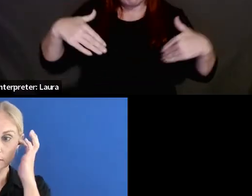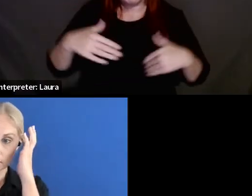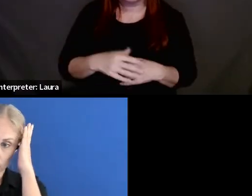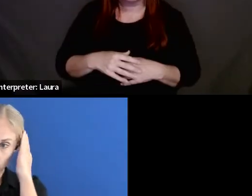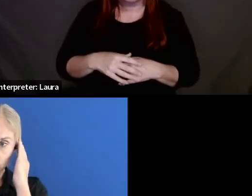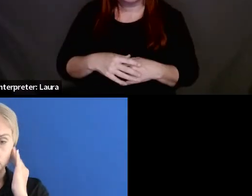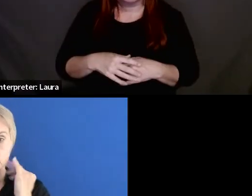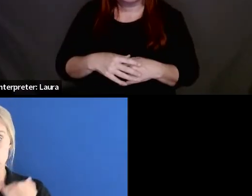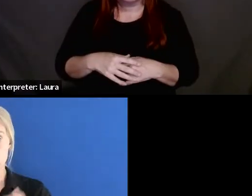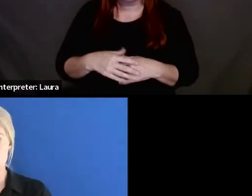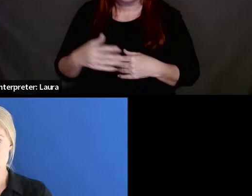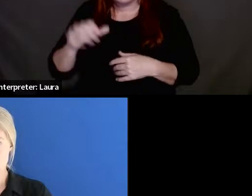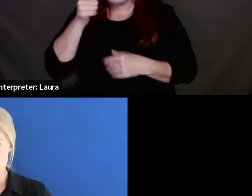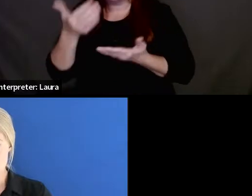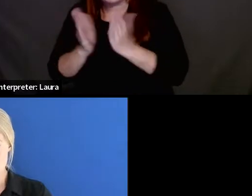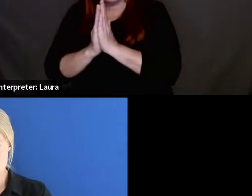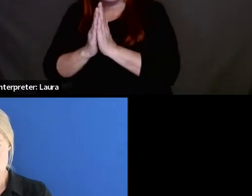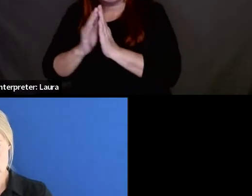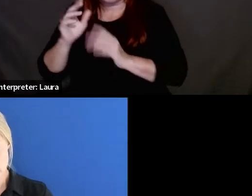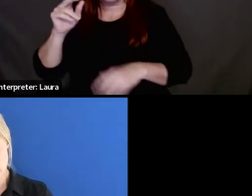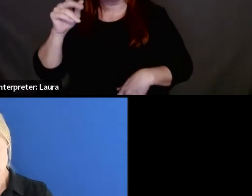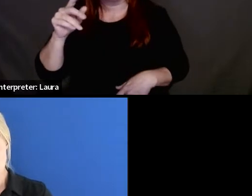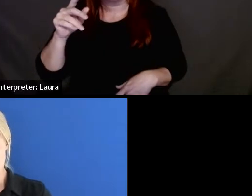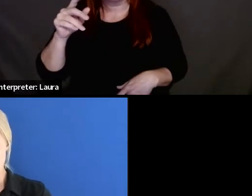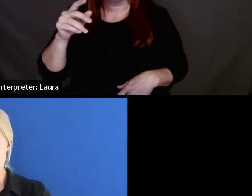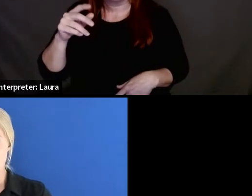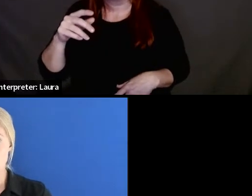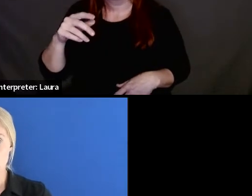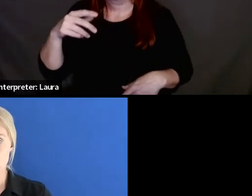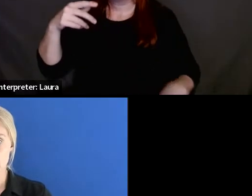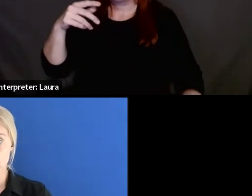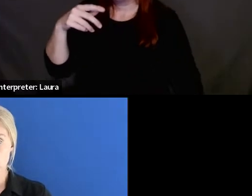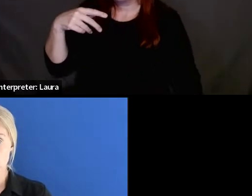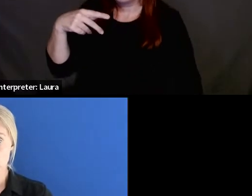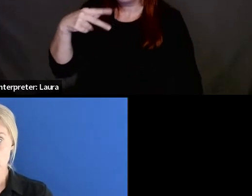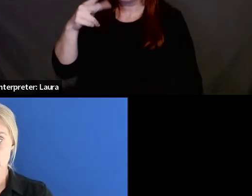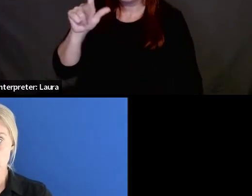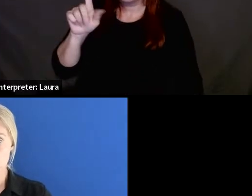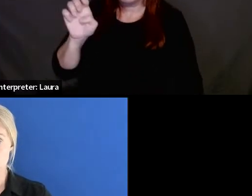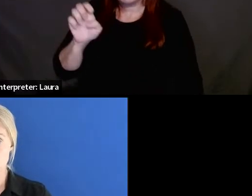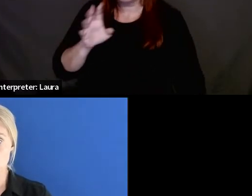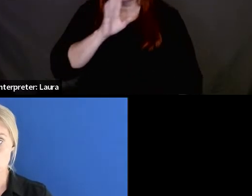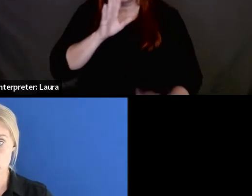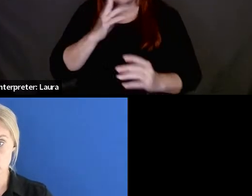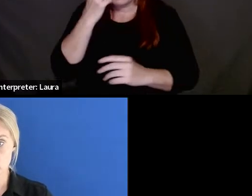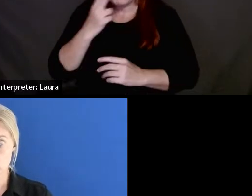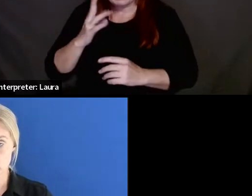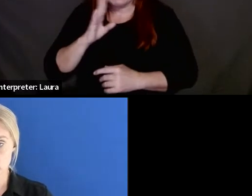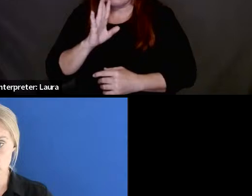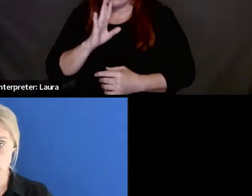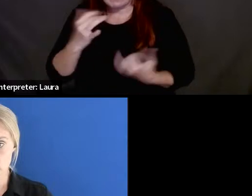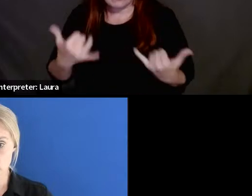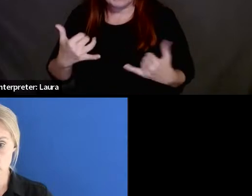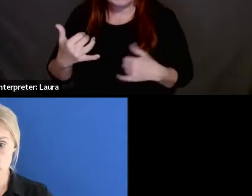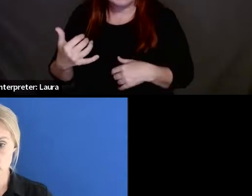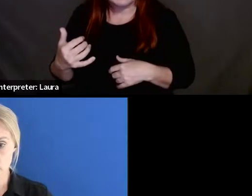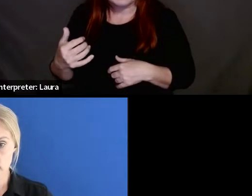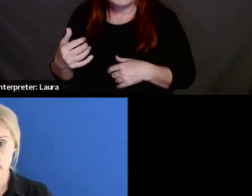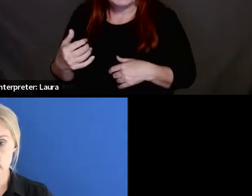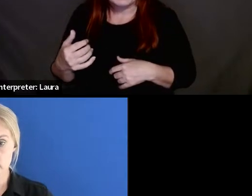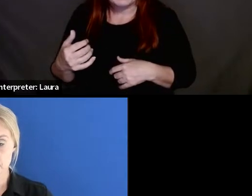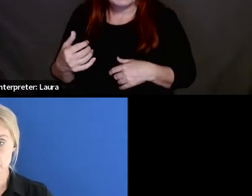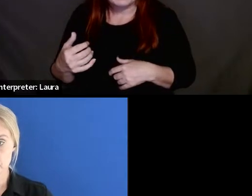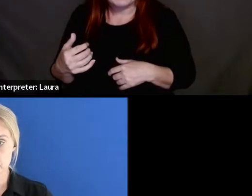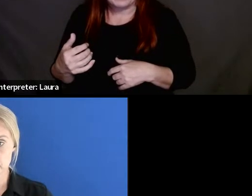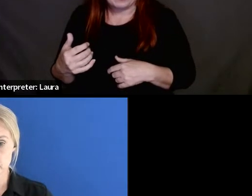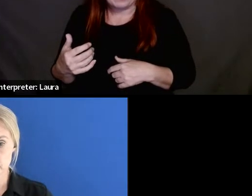tradition. And we want to pull okay. The pulley. And we wanted to know, Kalani, could you do us the